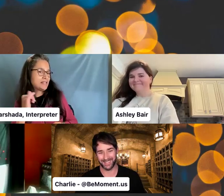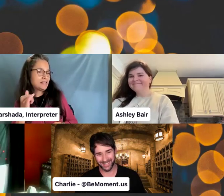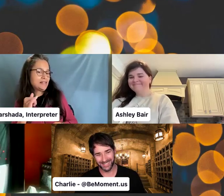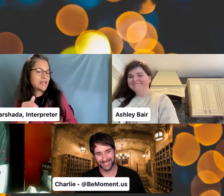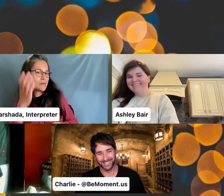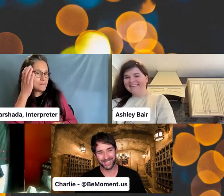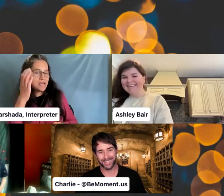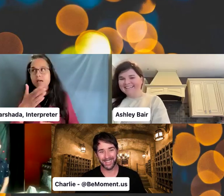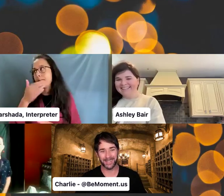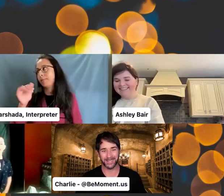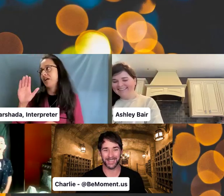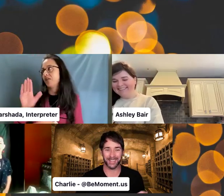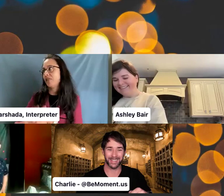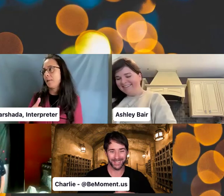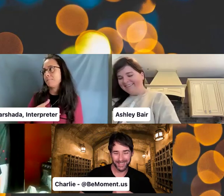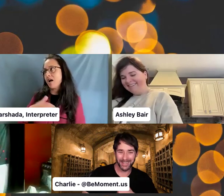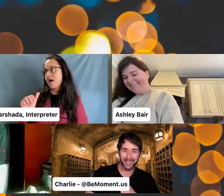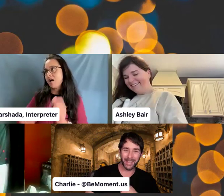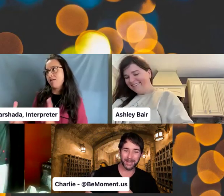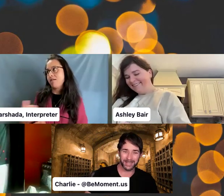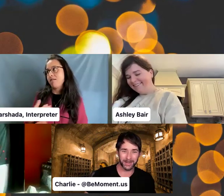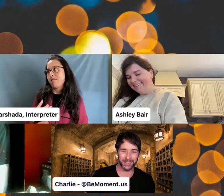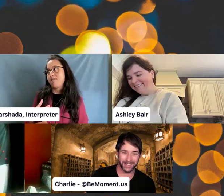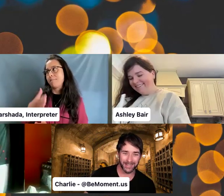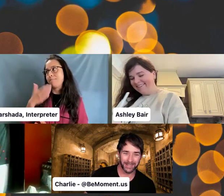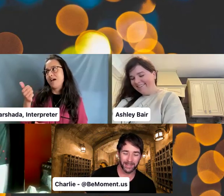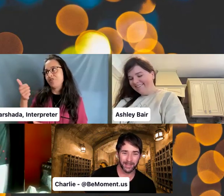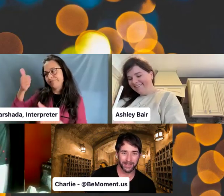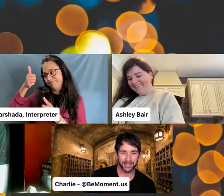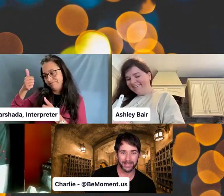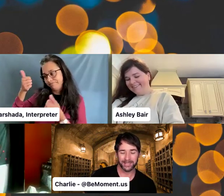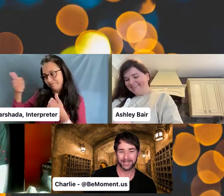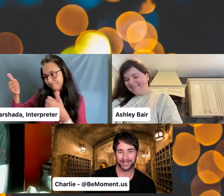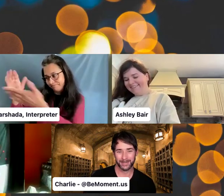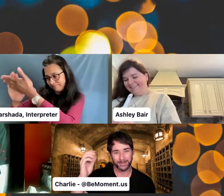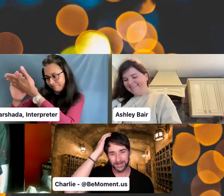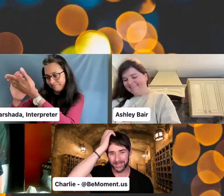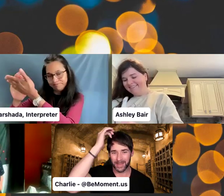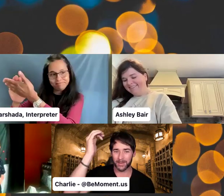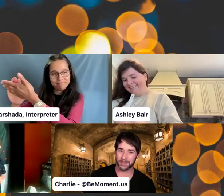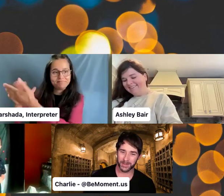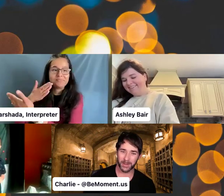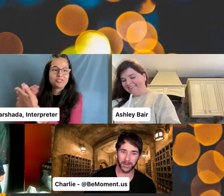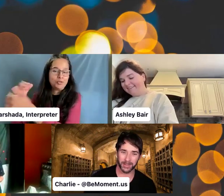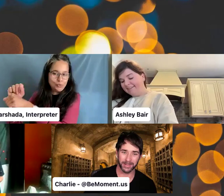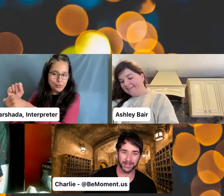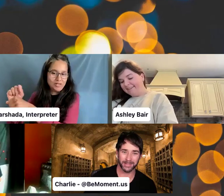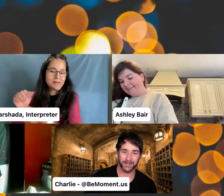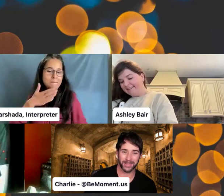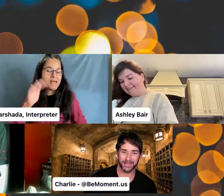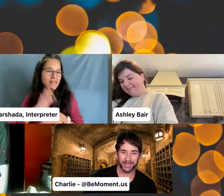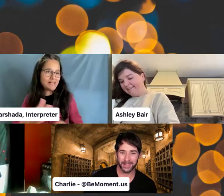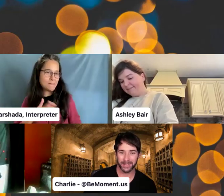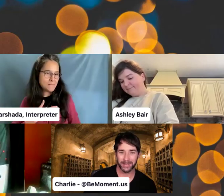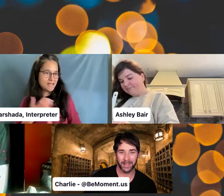So good. That's actually way better than mine. That was so good. That's way better than my impression. So good. Good.